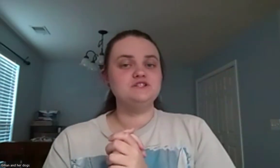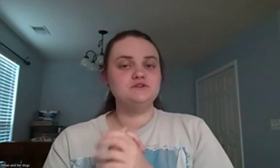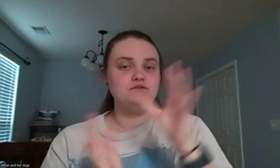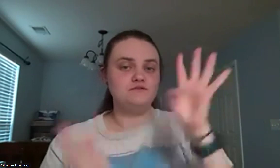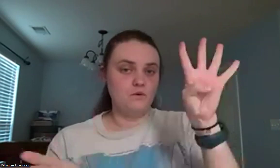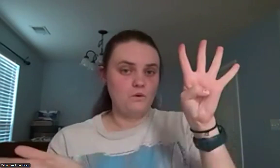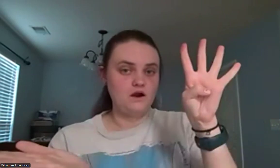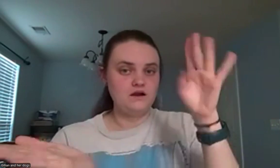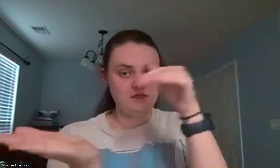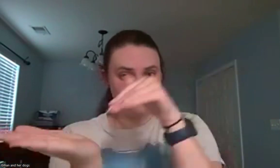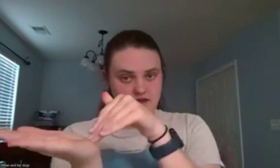do